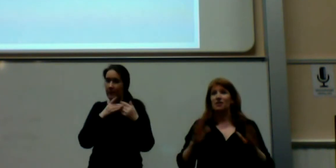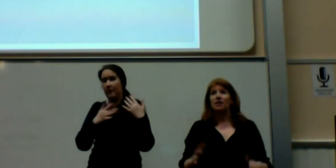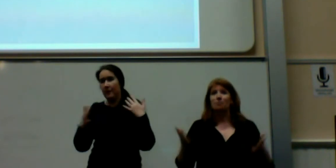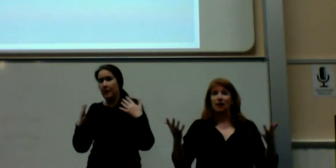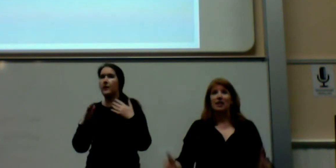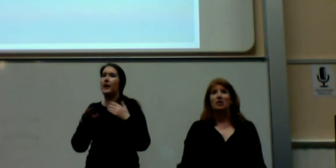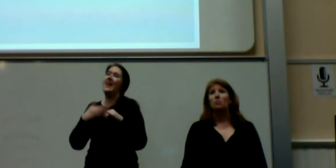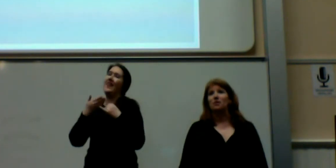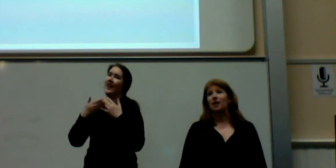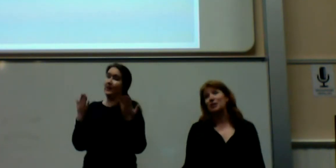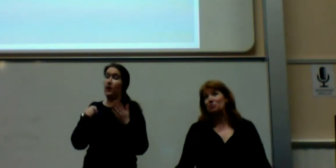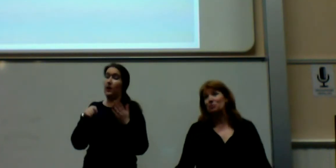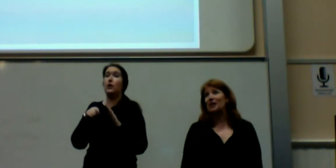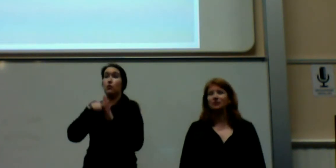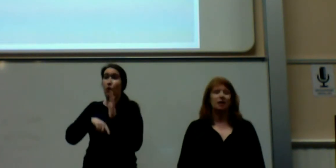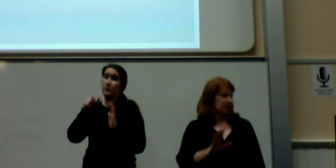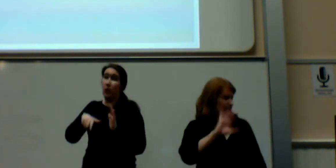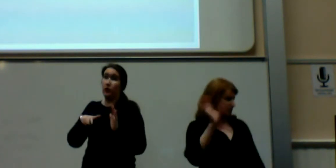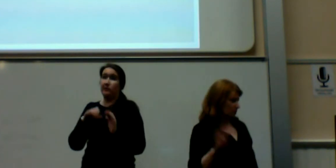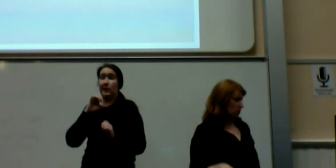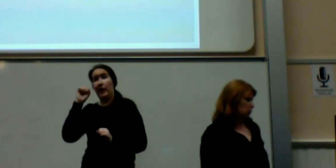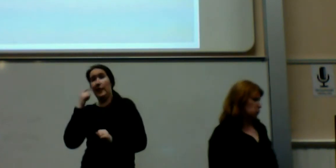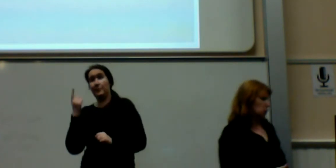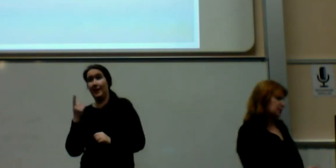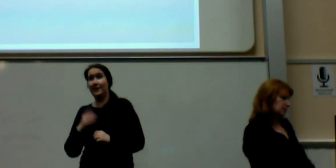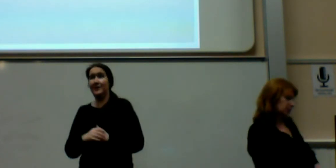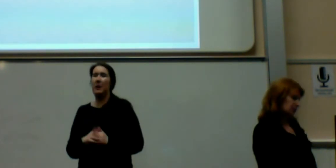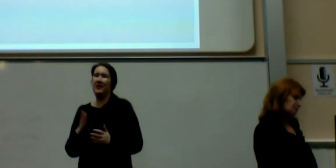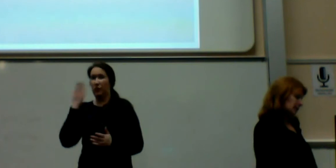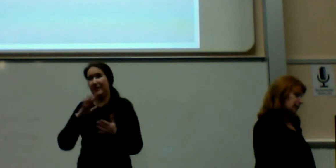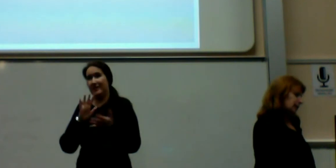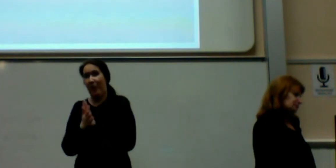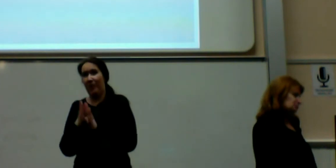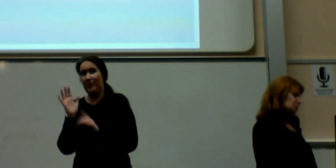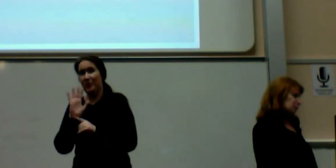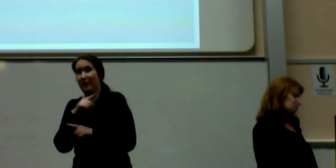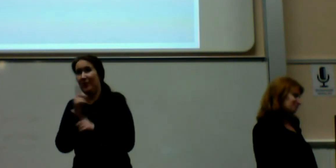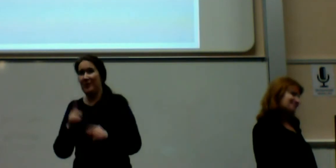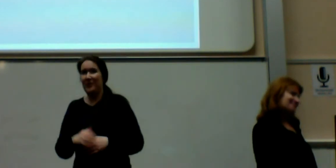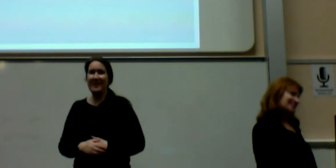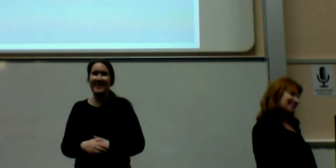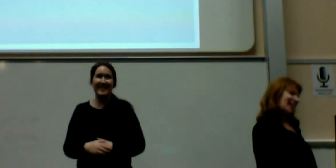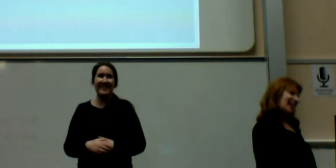of course, at the end of the day, maintaining norms guy kills himself. But that's the end of the show.